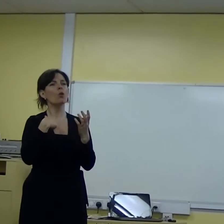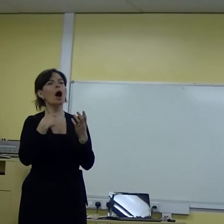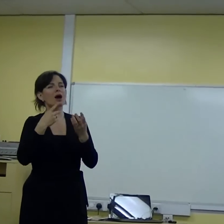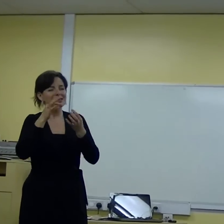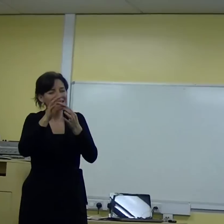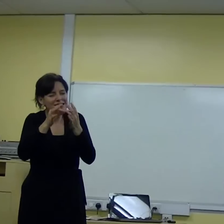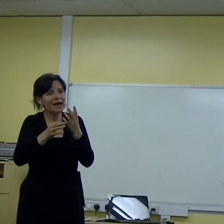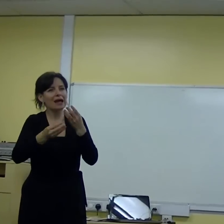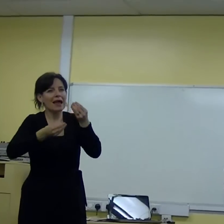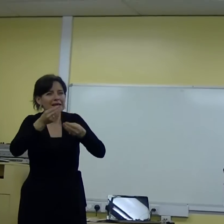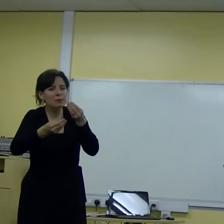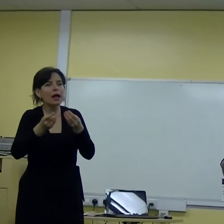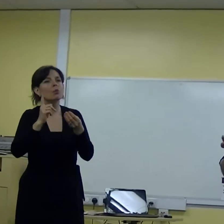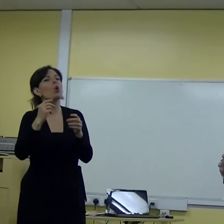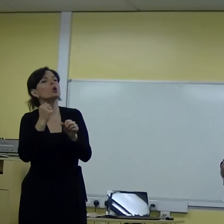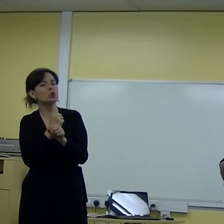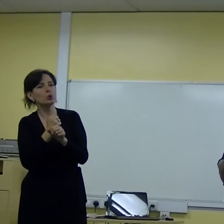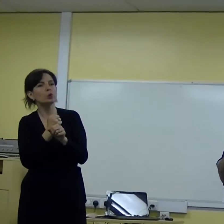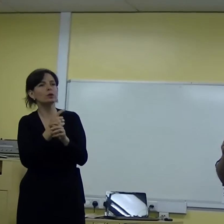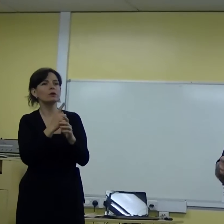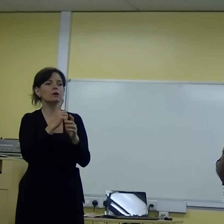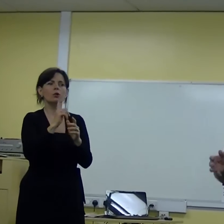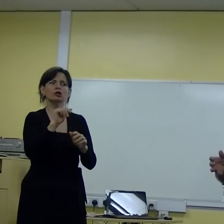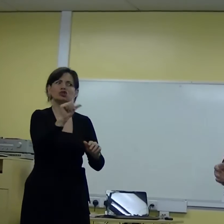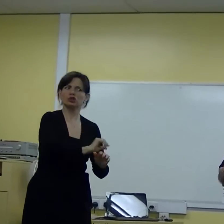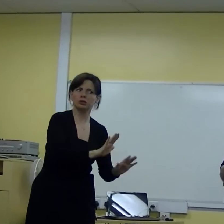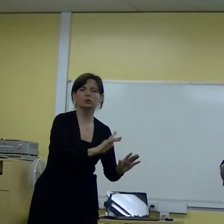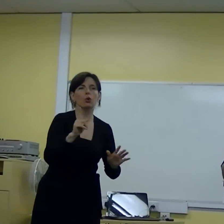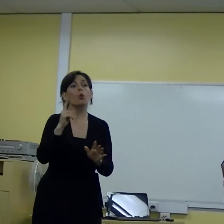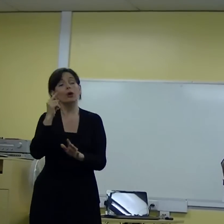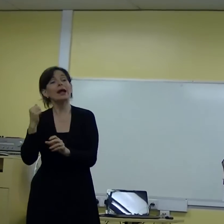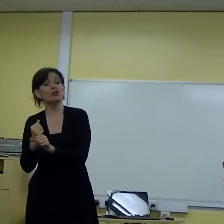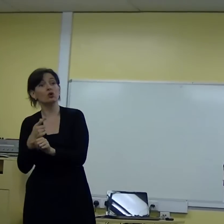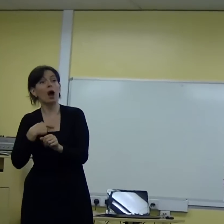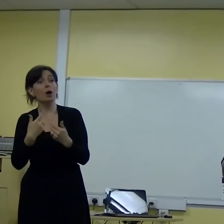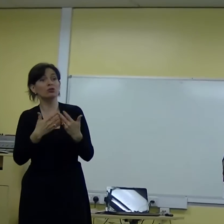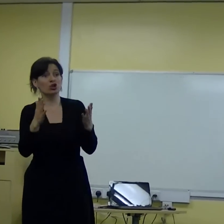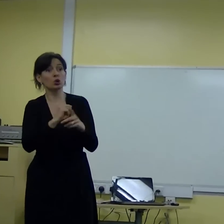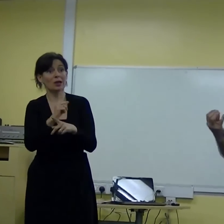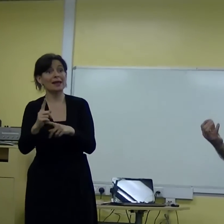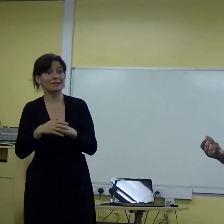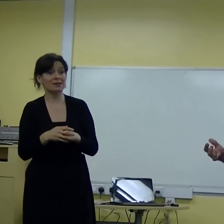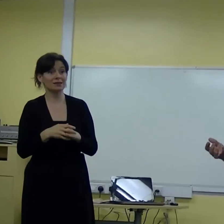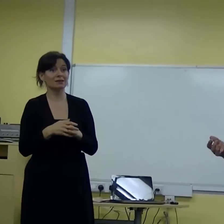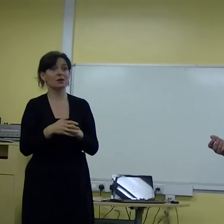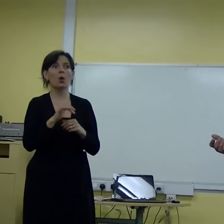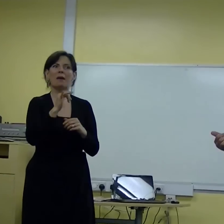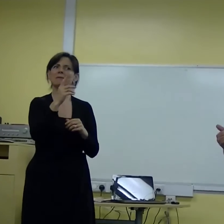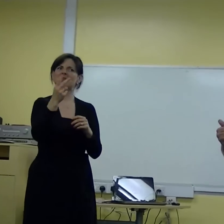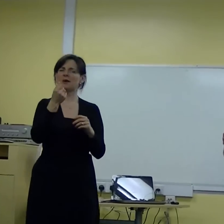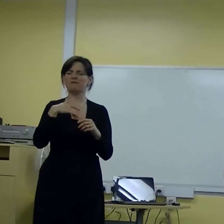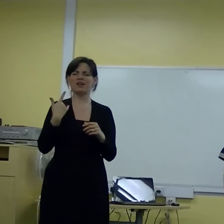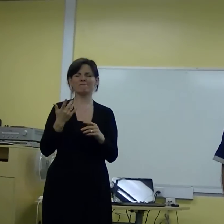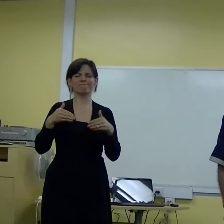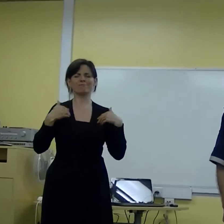detail about what you can and can't do and what you may or may not do and what you have and may not want to do.